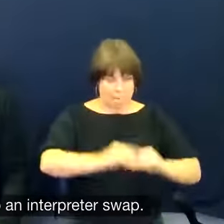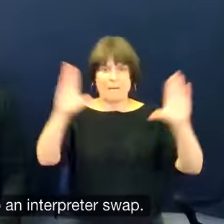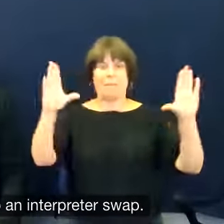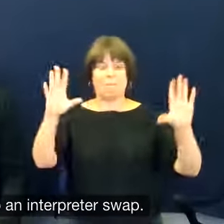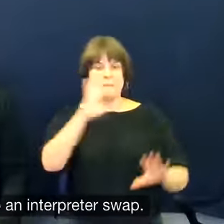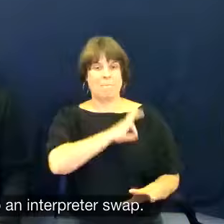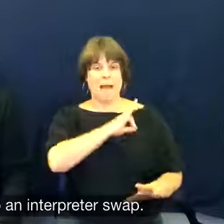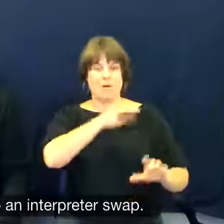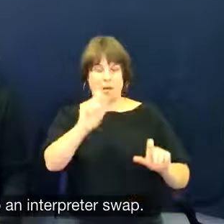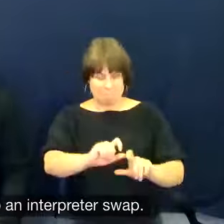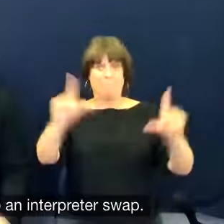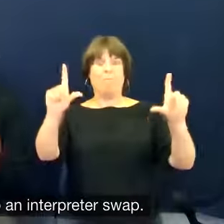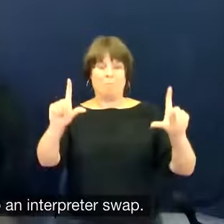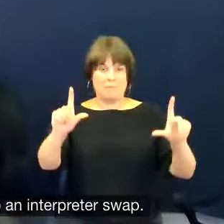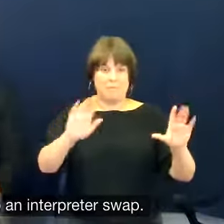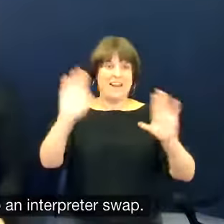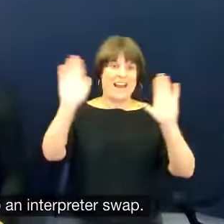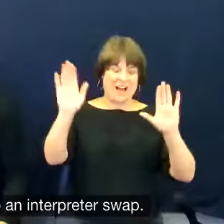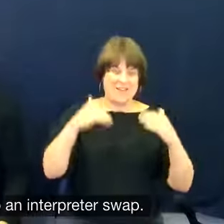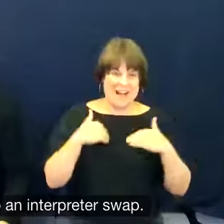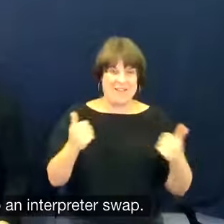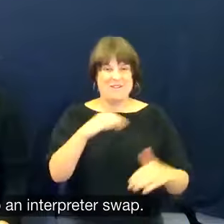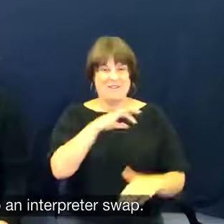partner Paola. Hello.